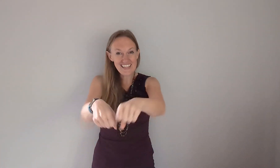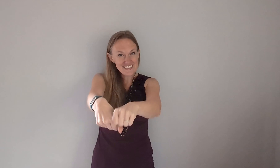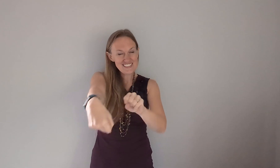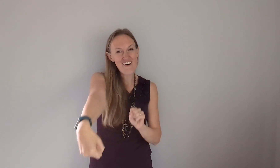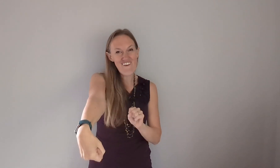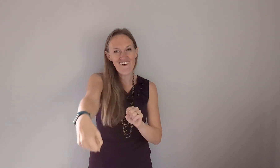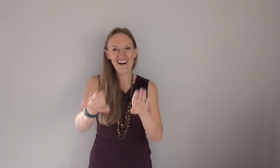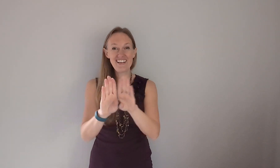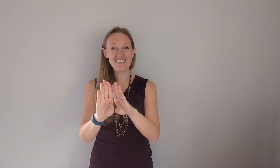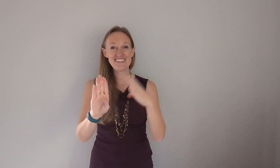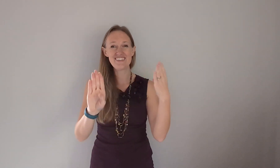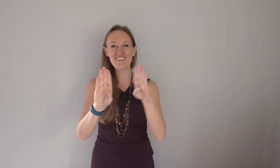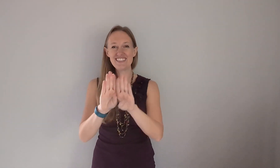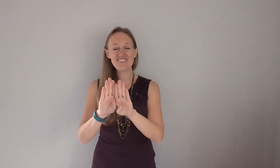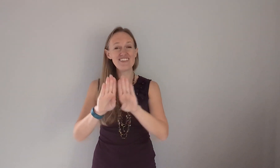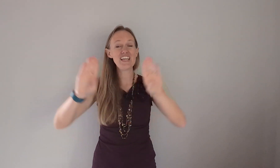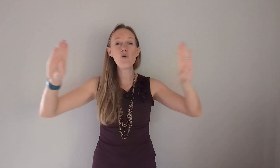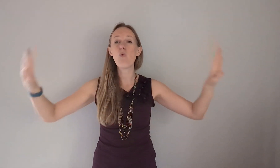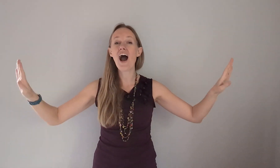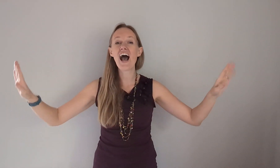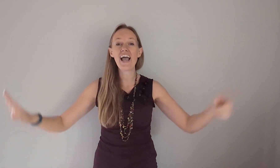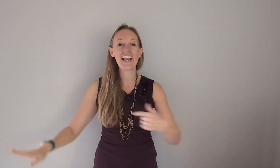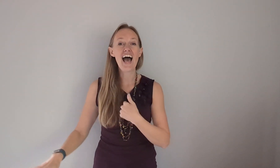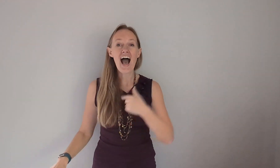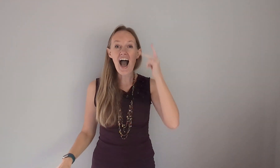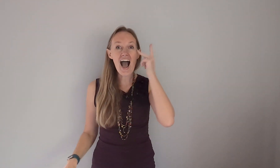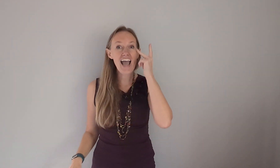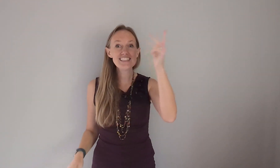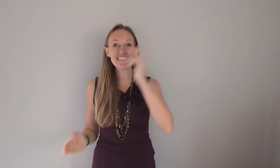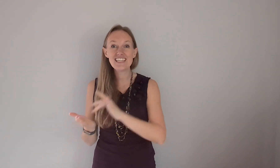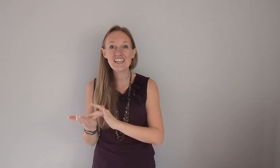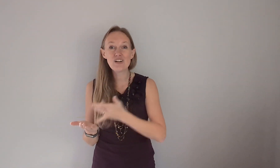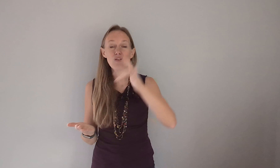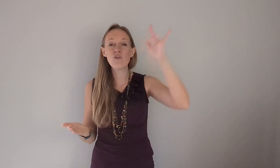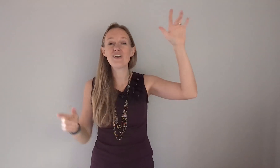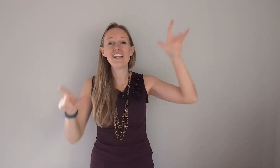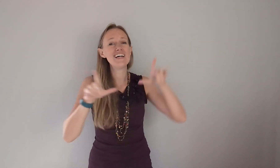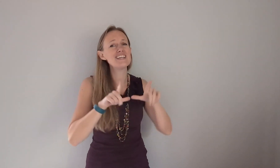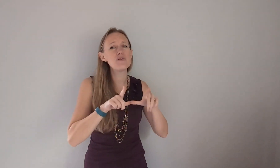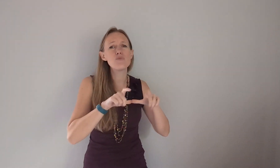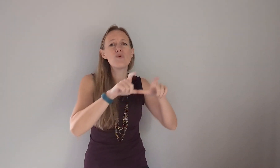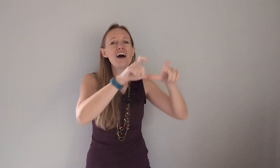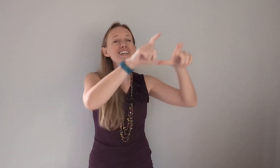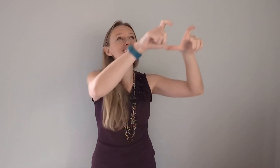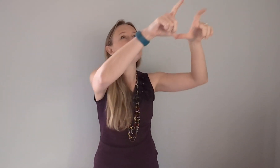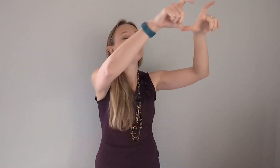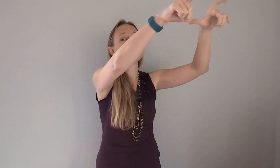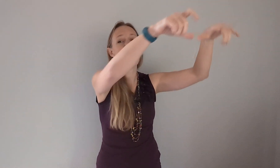is torn. The doors fling wide. I see glory as I run